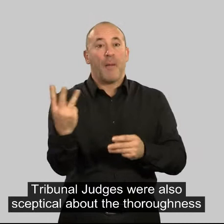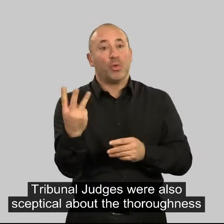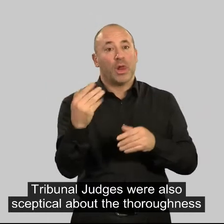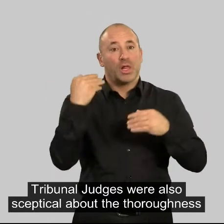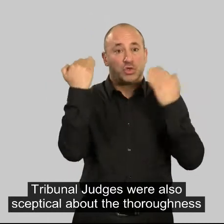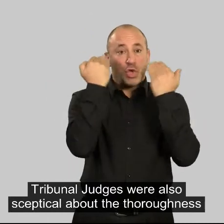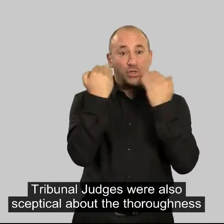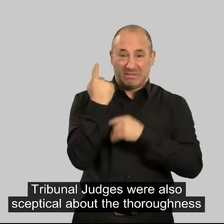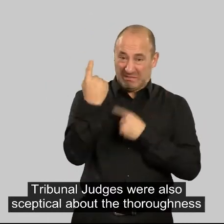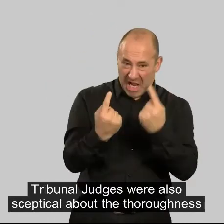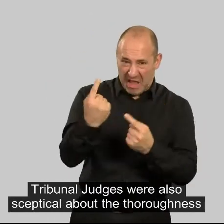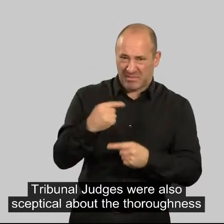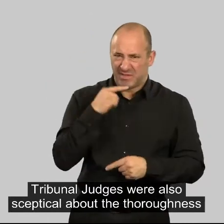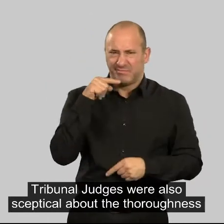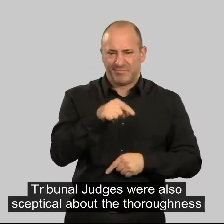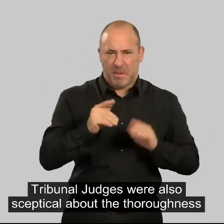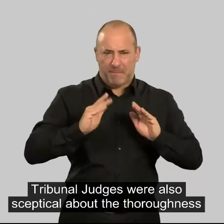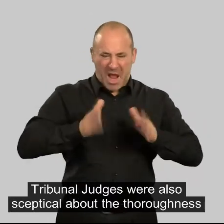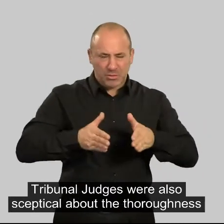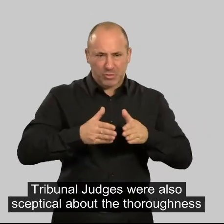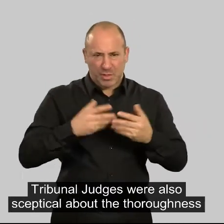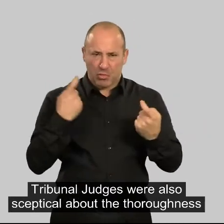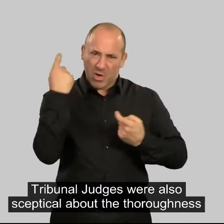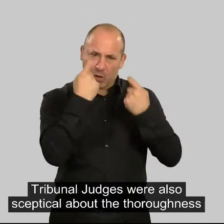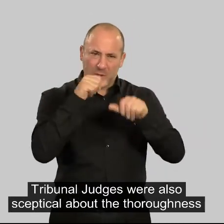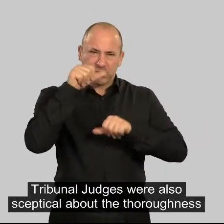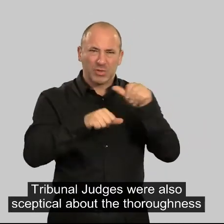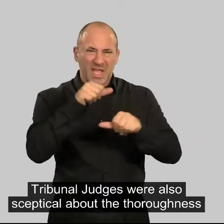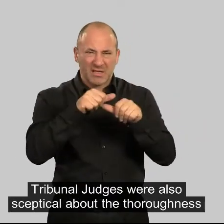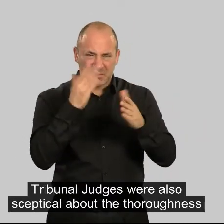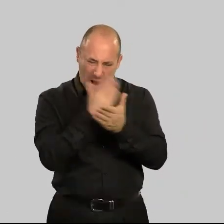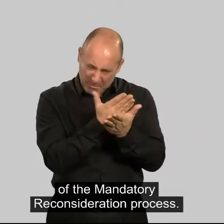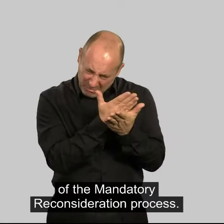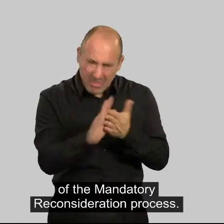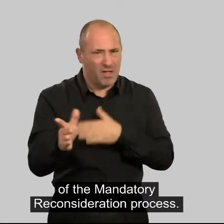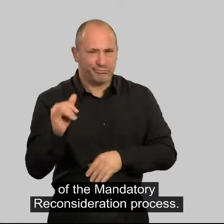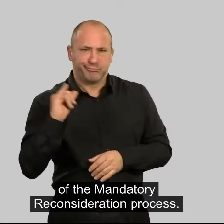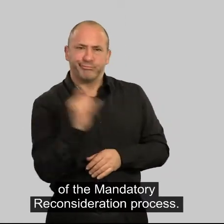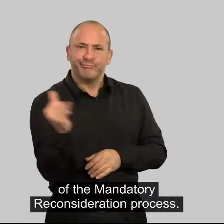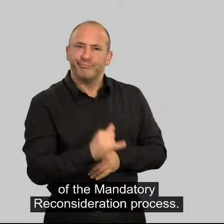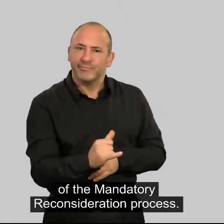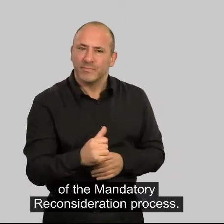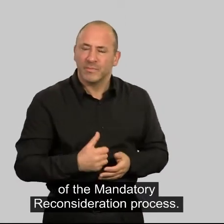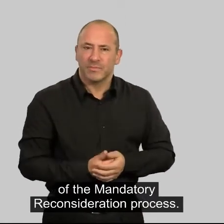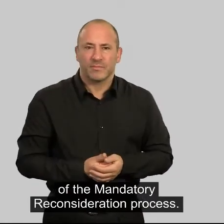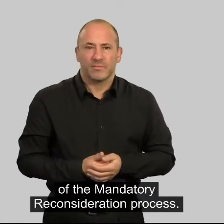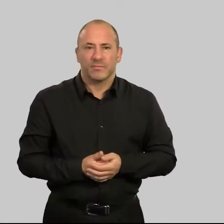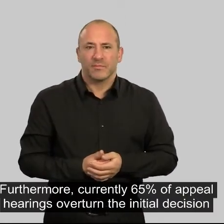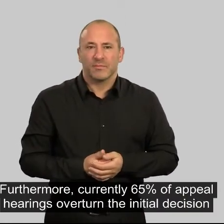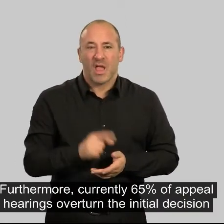Tribunal judges were also sceptical about the thoroughness of the mandatory reconsideration process.